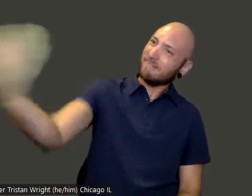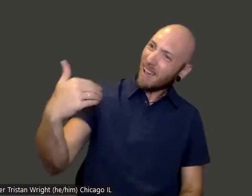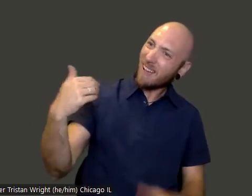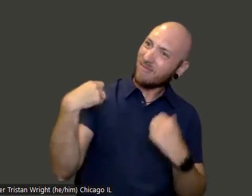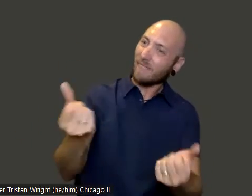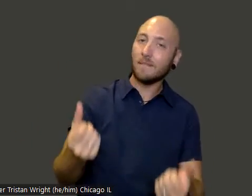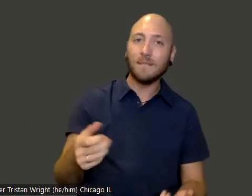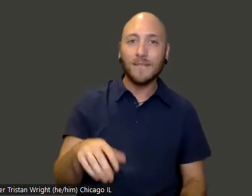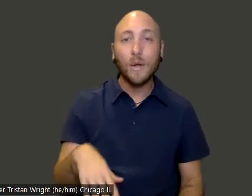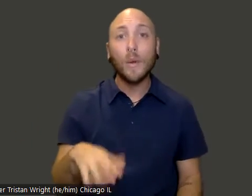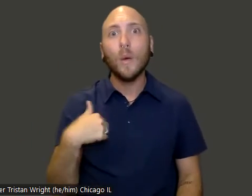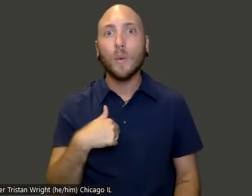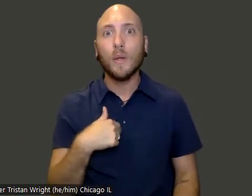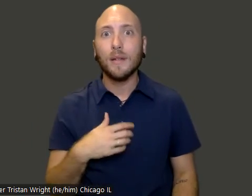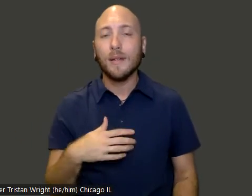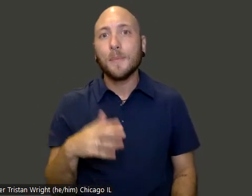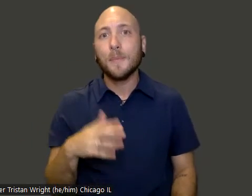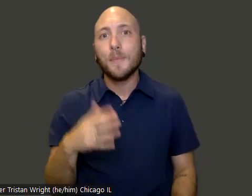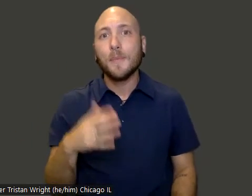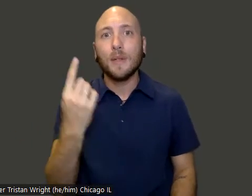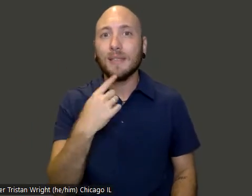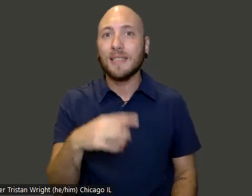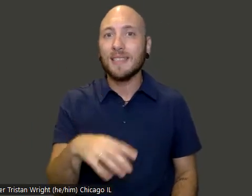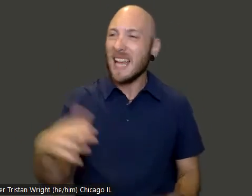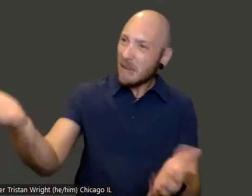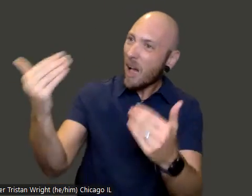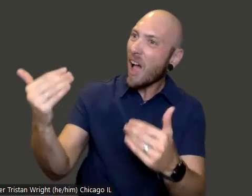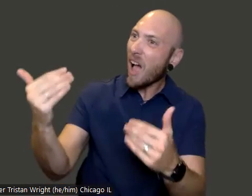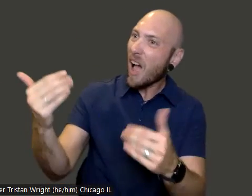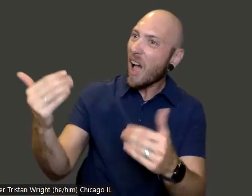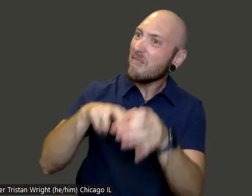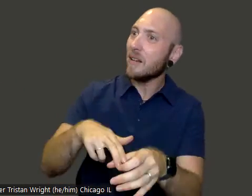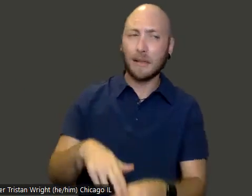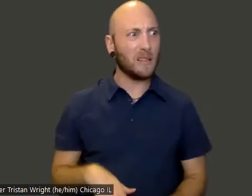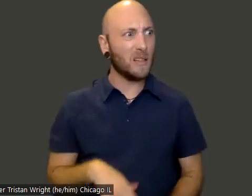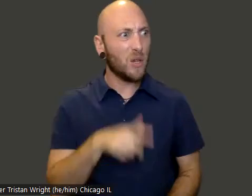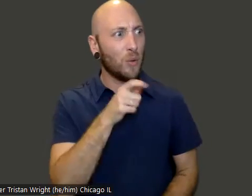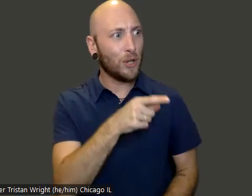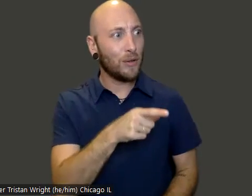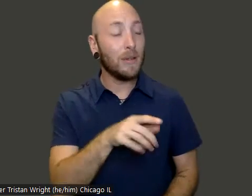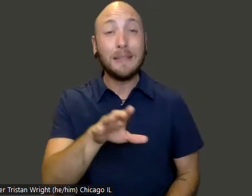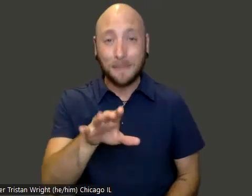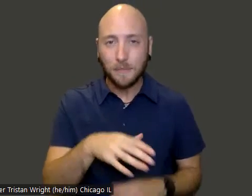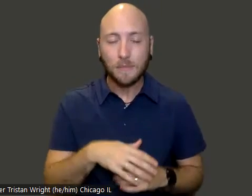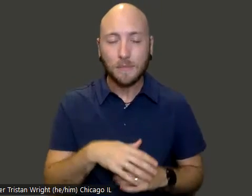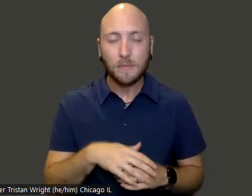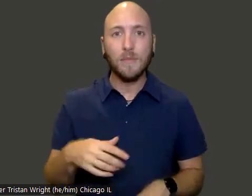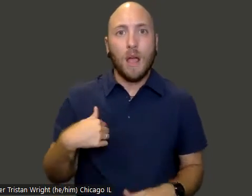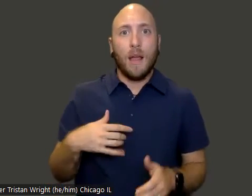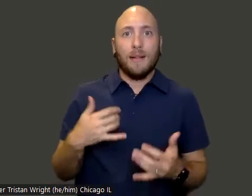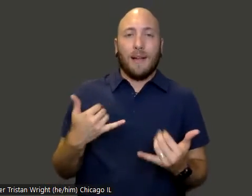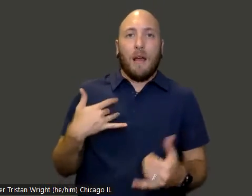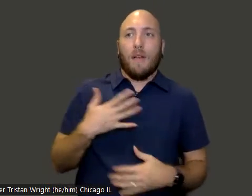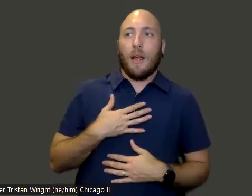we're like reluctant to get in the car. You're like, I don't want to get in the car with strangers. And I'm like, dude, I used to buy drugs from people I didn't know in